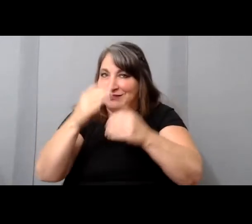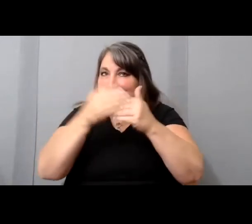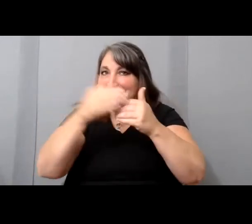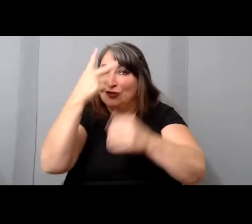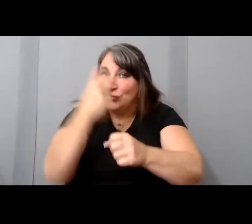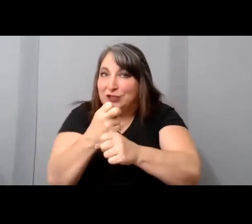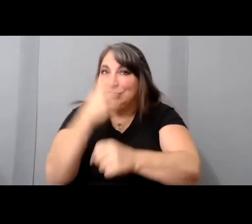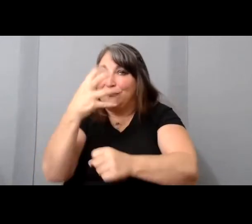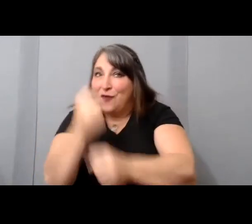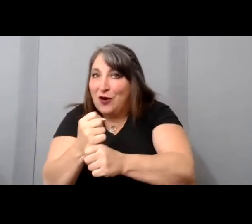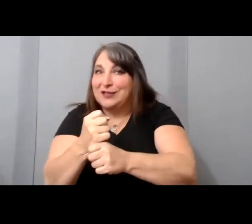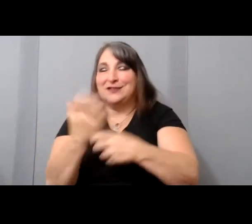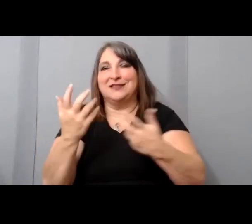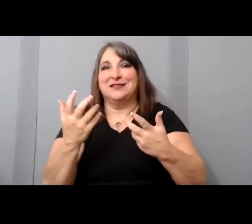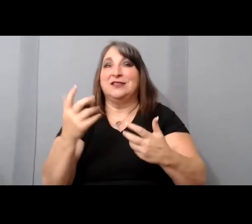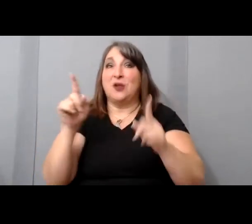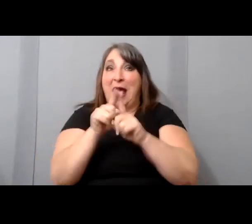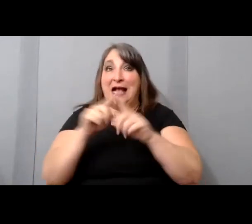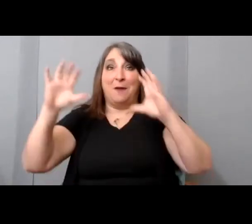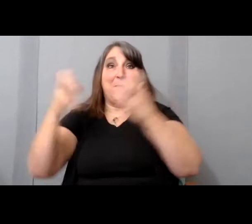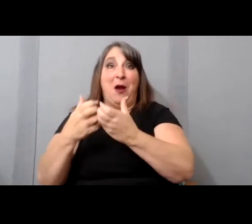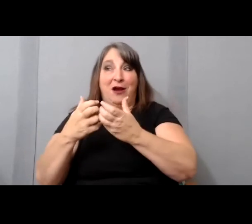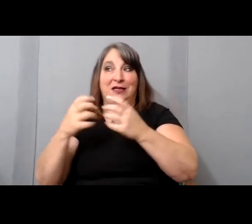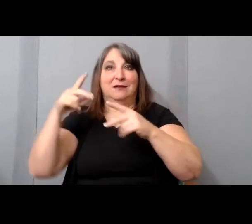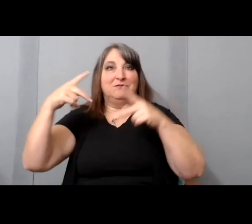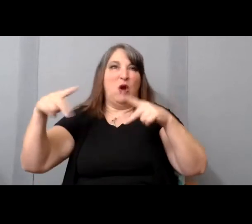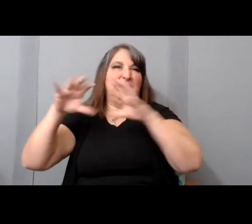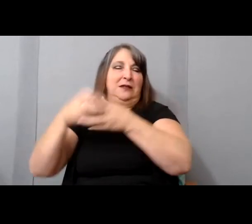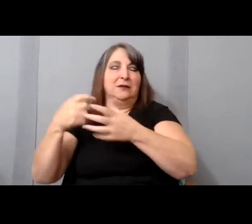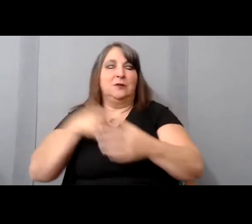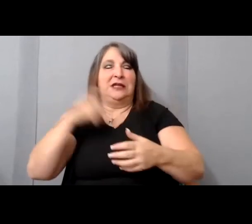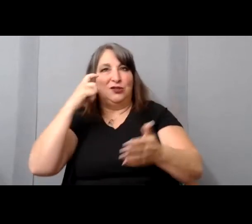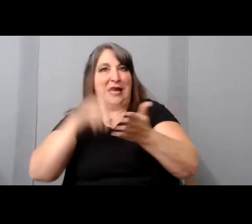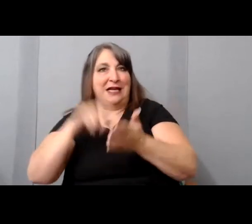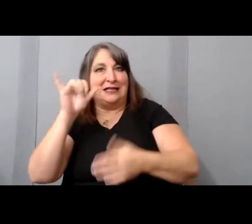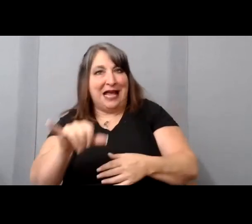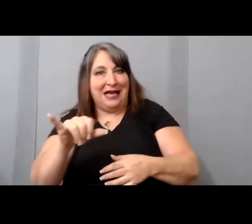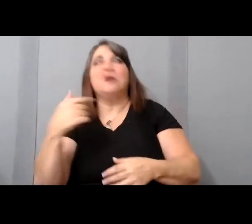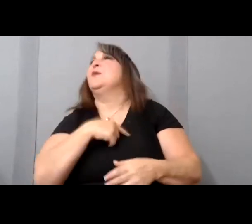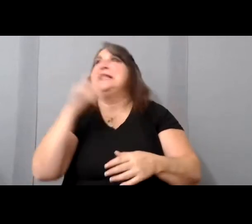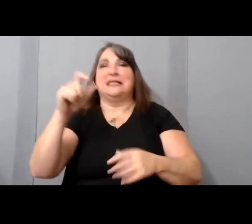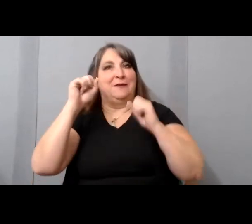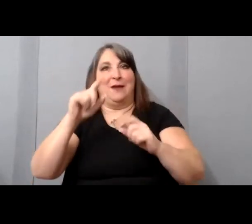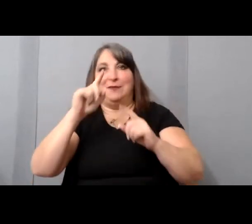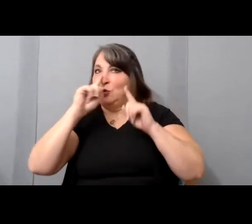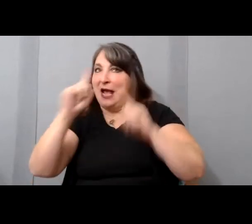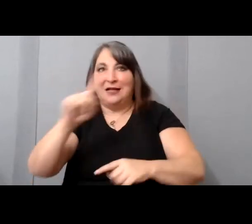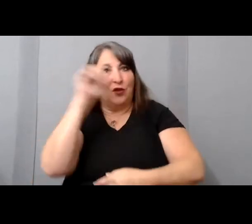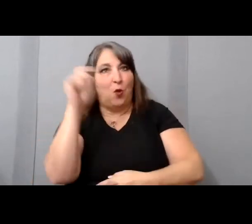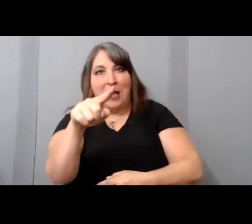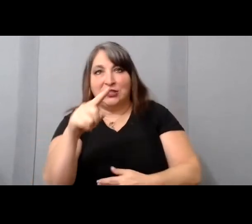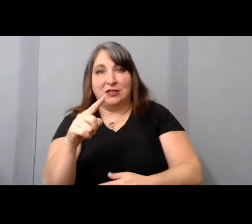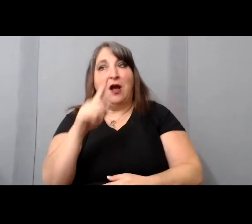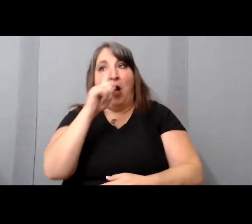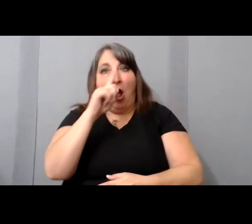a party, we're going to have to begin to address that. And I know the Black Caucus recognizes that we're going to have to be able to answer that question. Are they